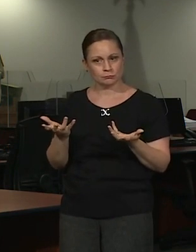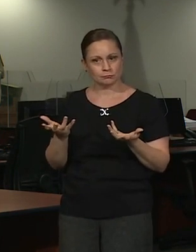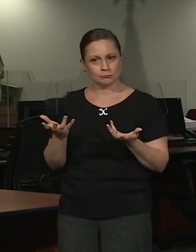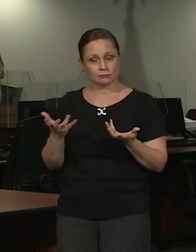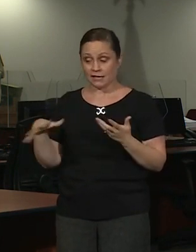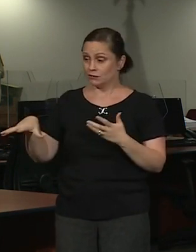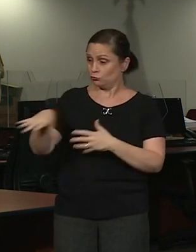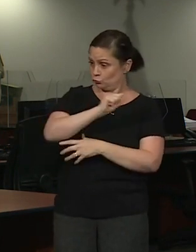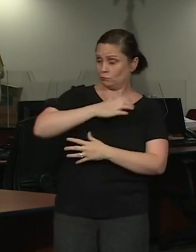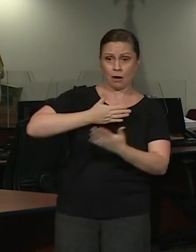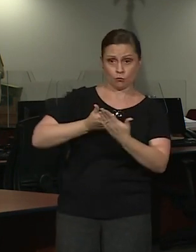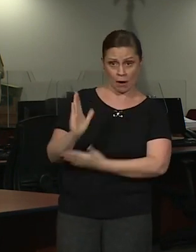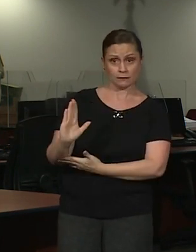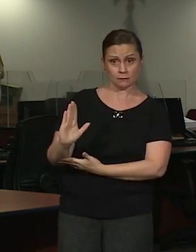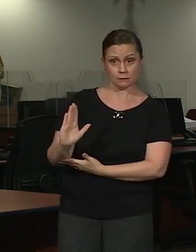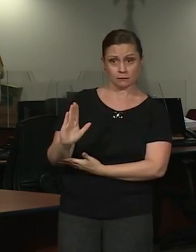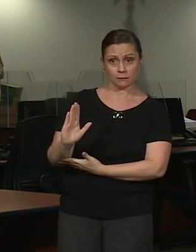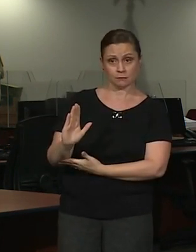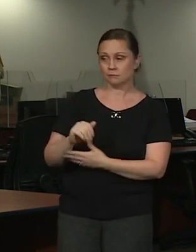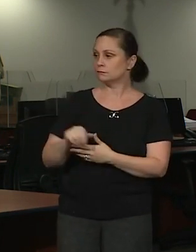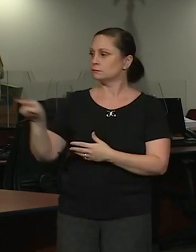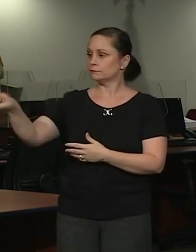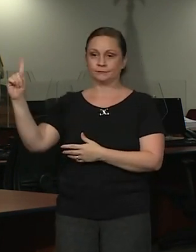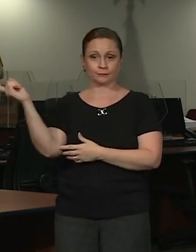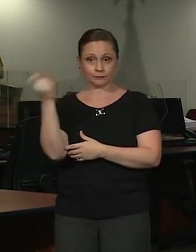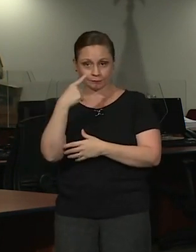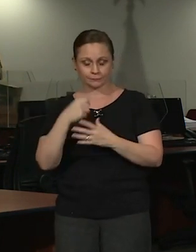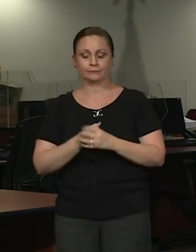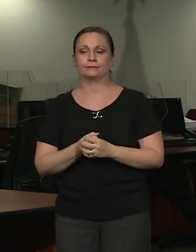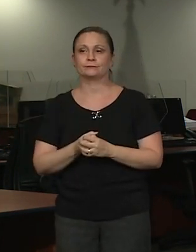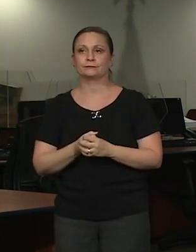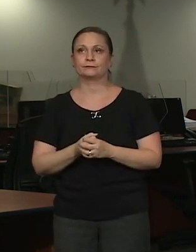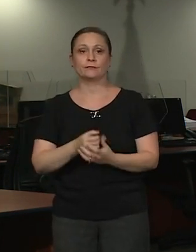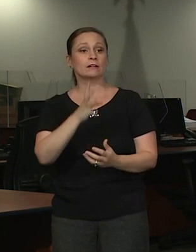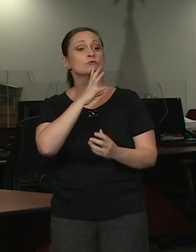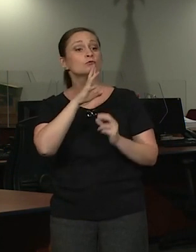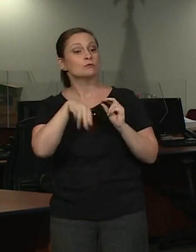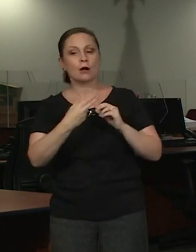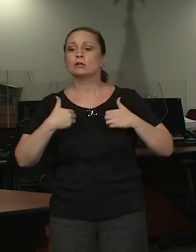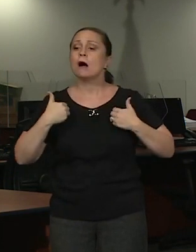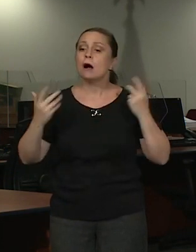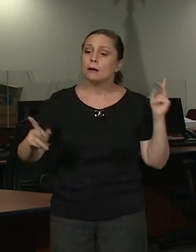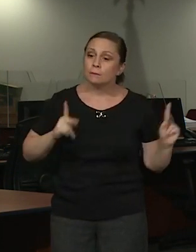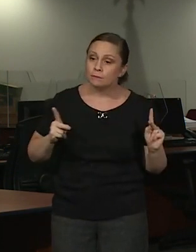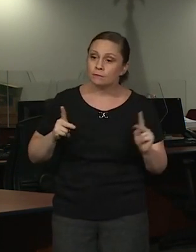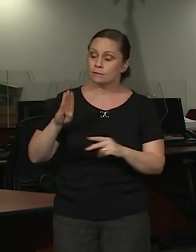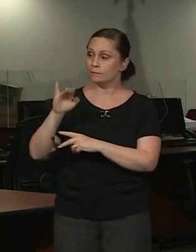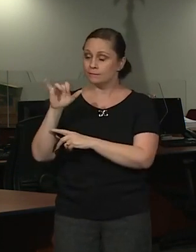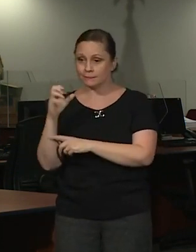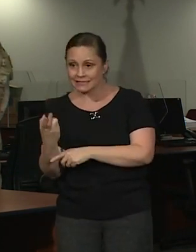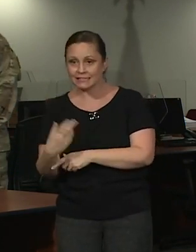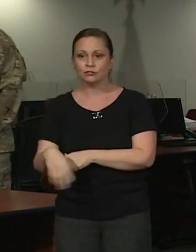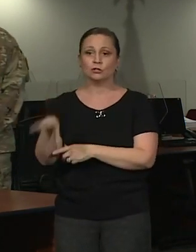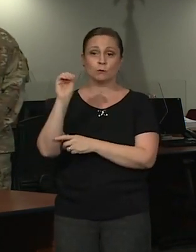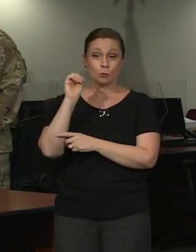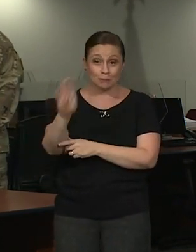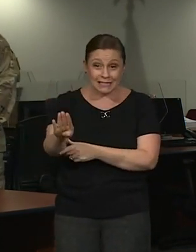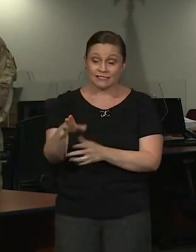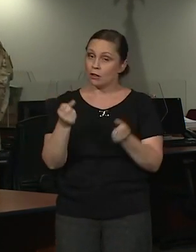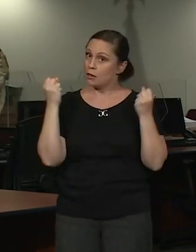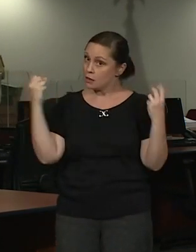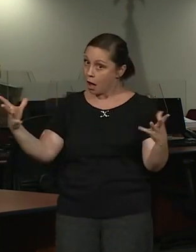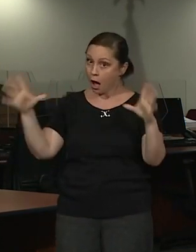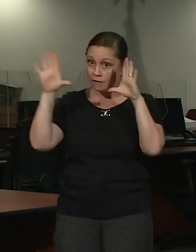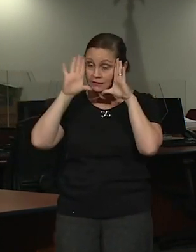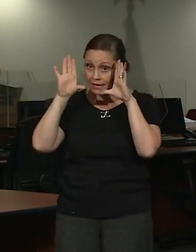their property and their rights away from them? Governor, you've talked a lot about the beaches, young people at the beaches. Myrtle Beach is getting a lot of attention